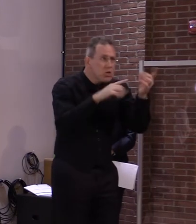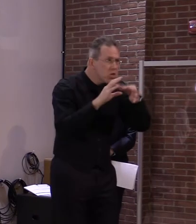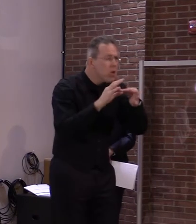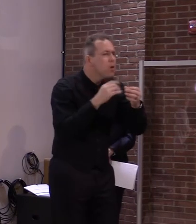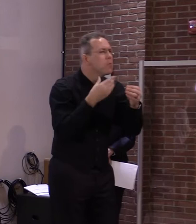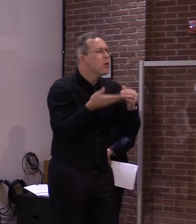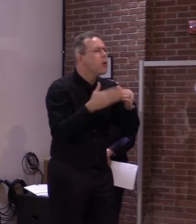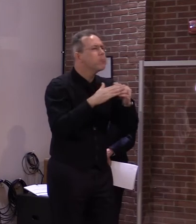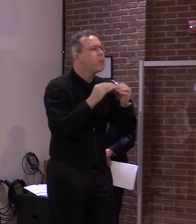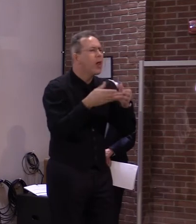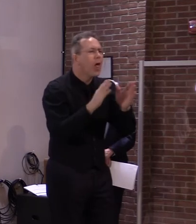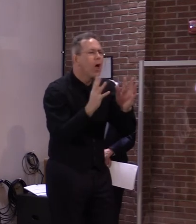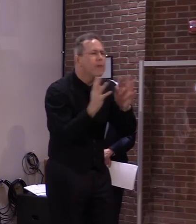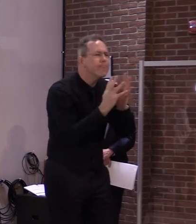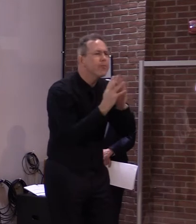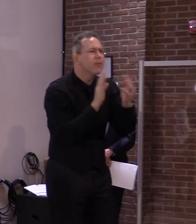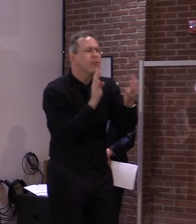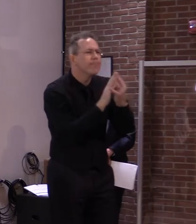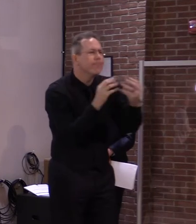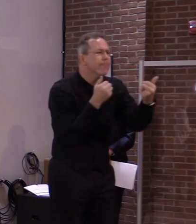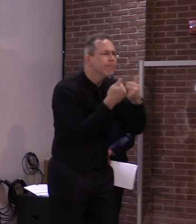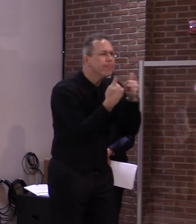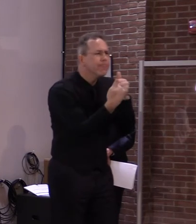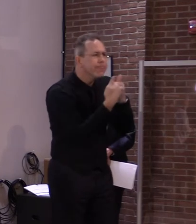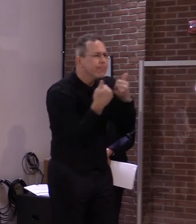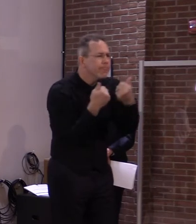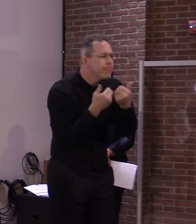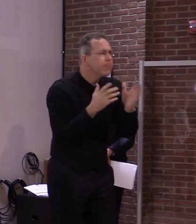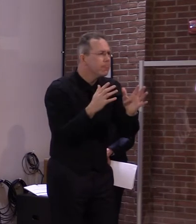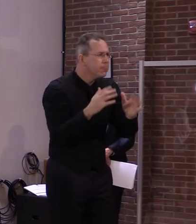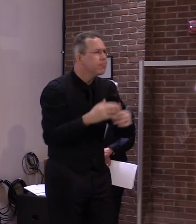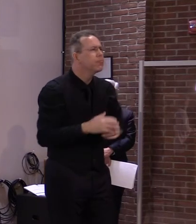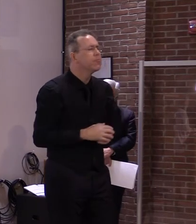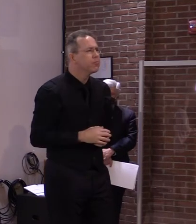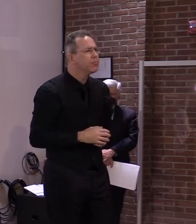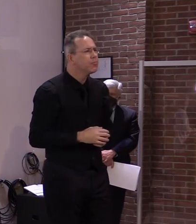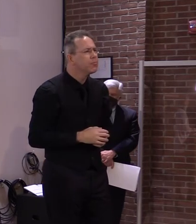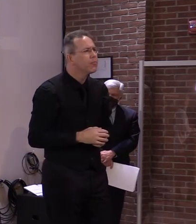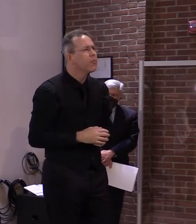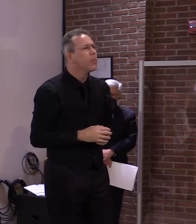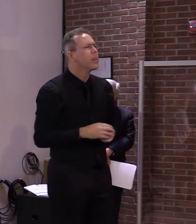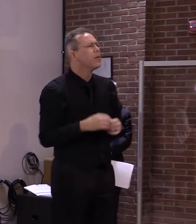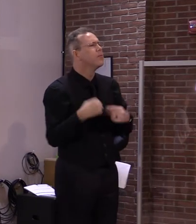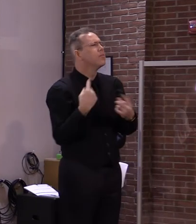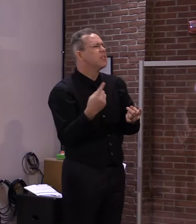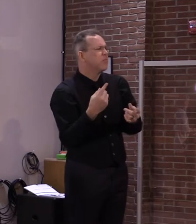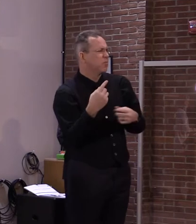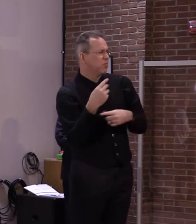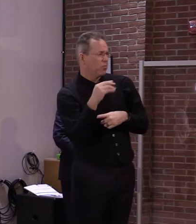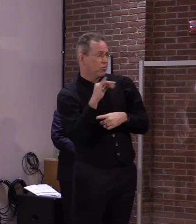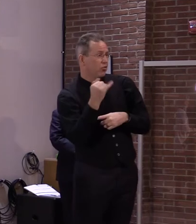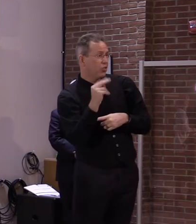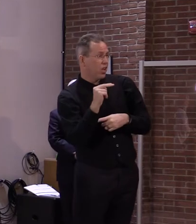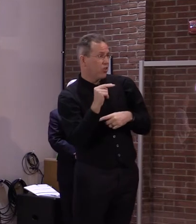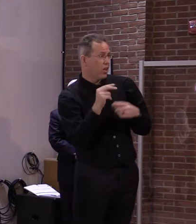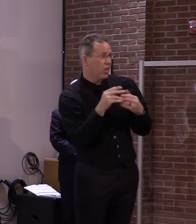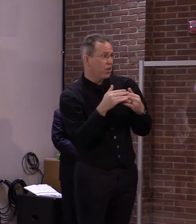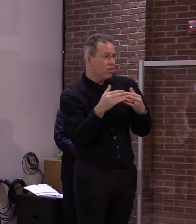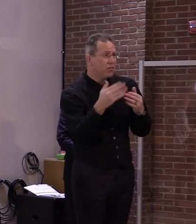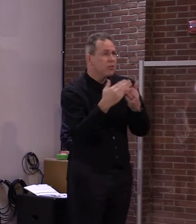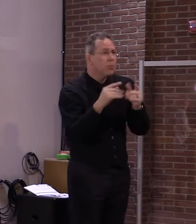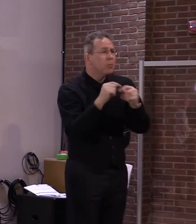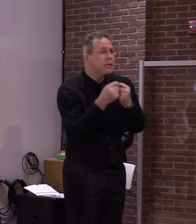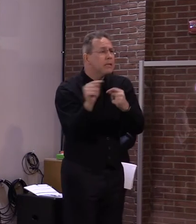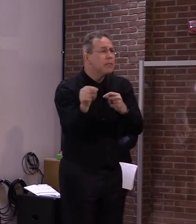two and a half weeks while there have been close contacts identified within teams we have not seen evidence of teammates transmitting the